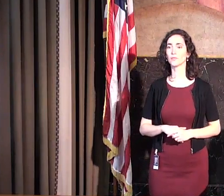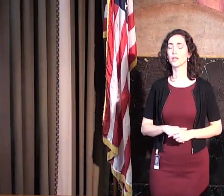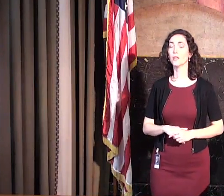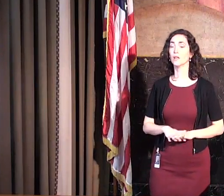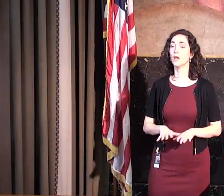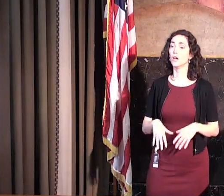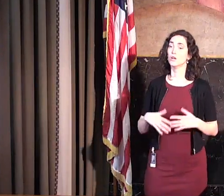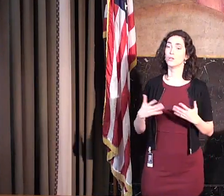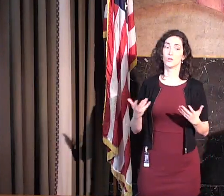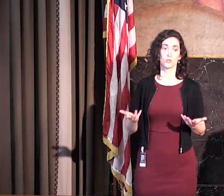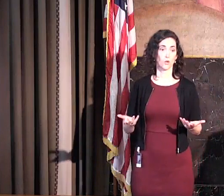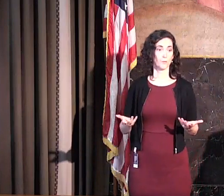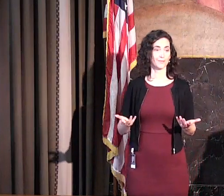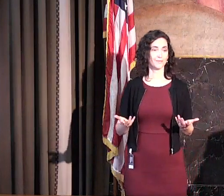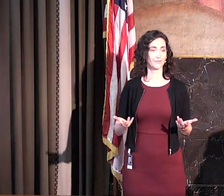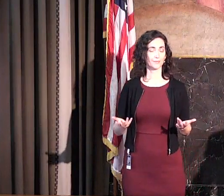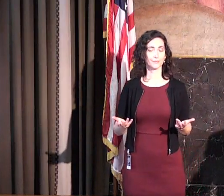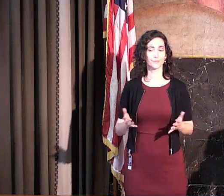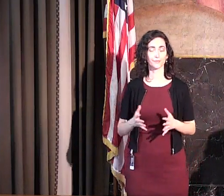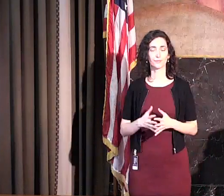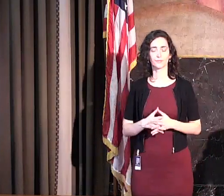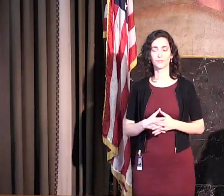So if it sounds like,